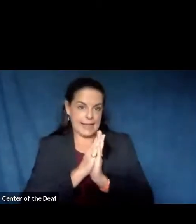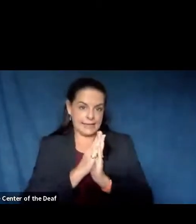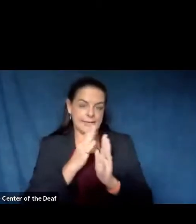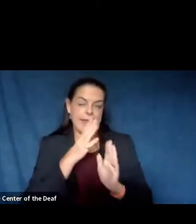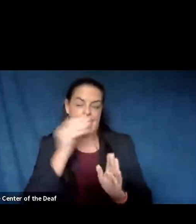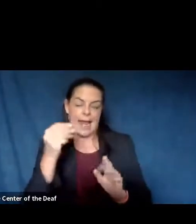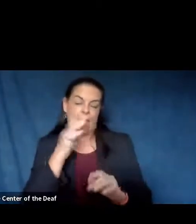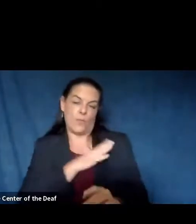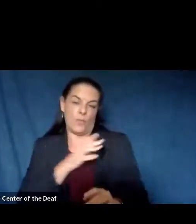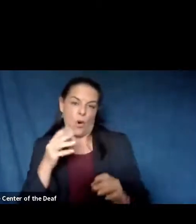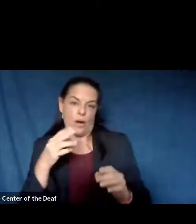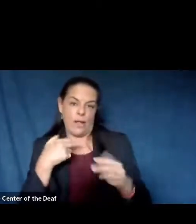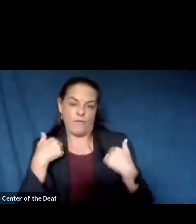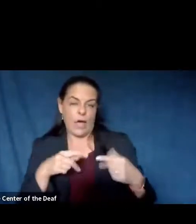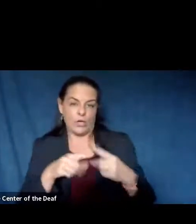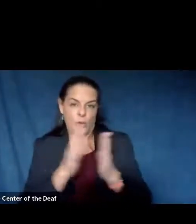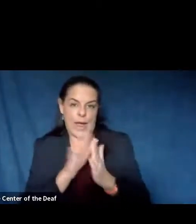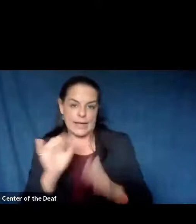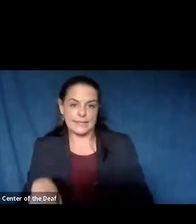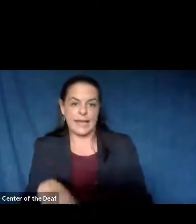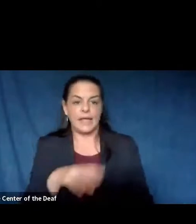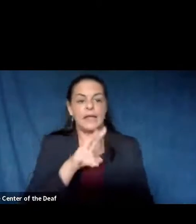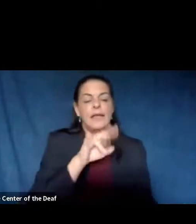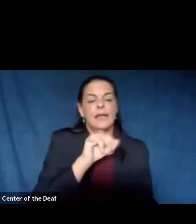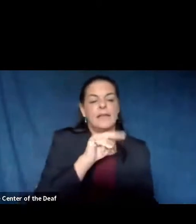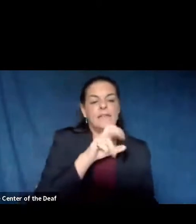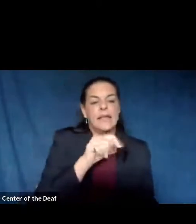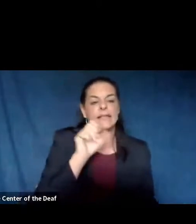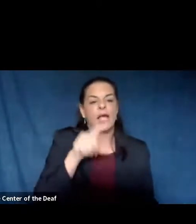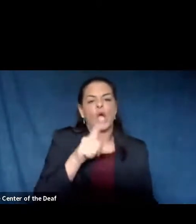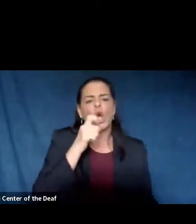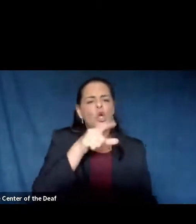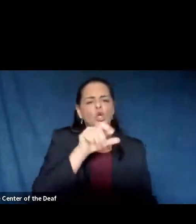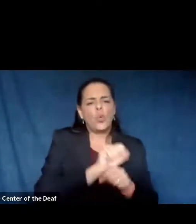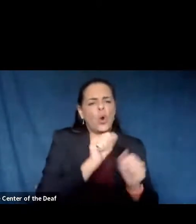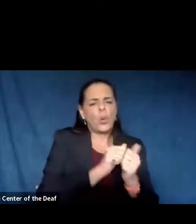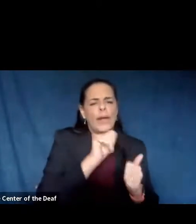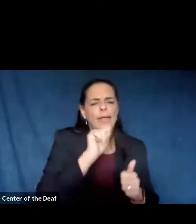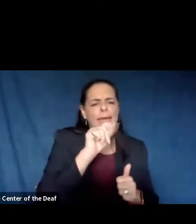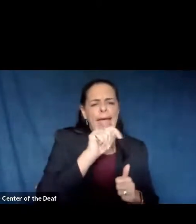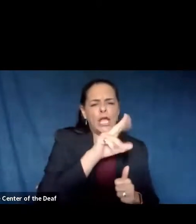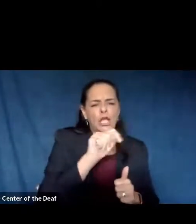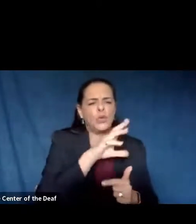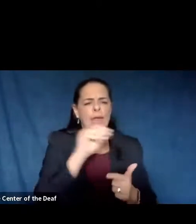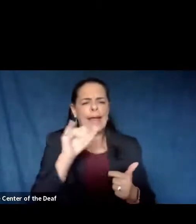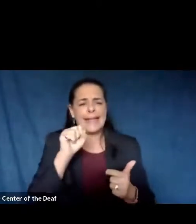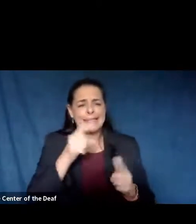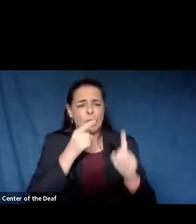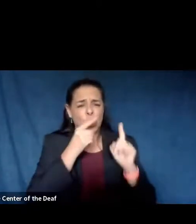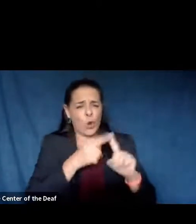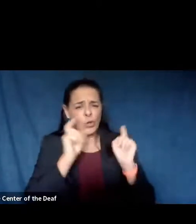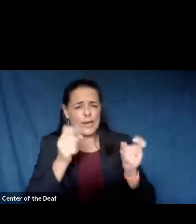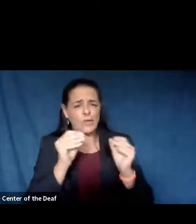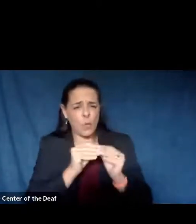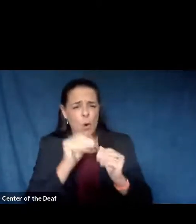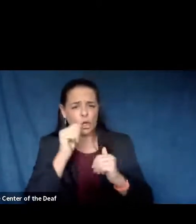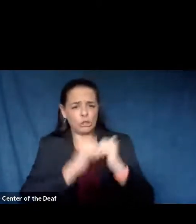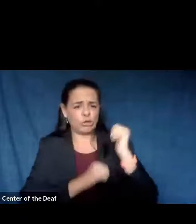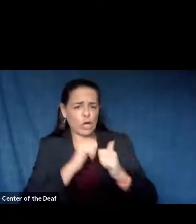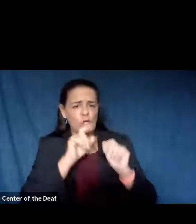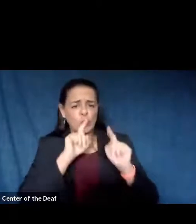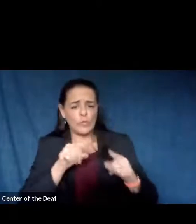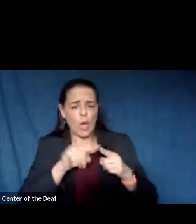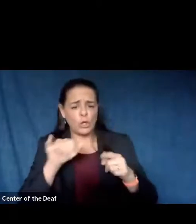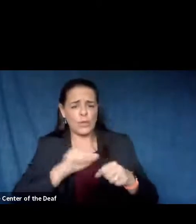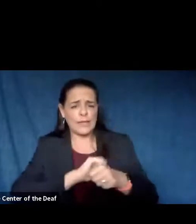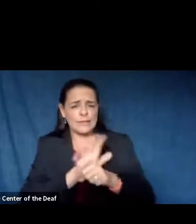Board of Health to do that. And Vincent's 2 follow-up questions were, who did you work with at UT? And is the goal here to provide a more structured response